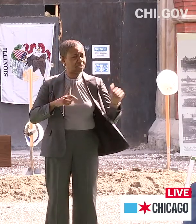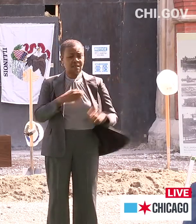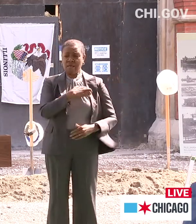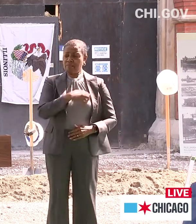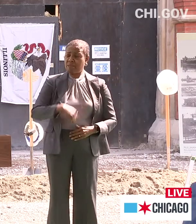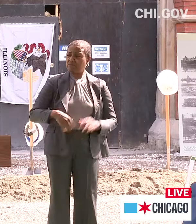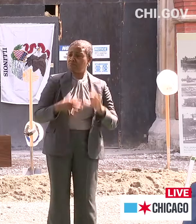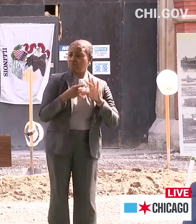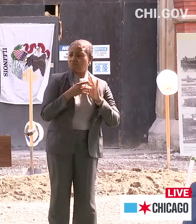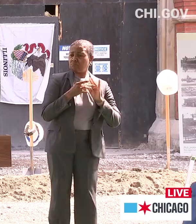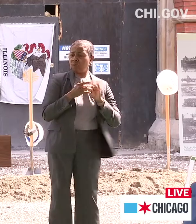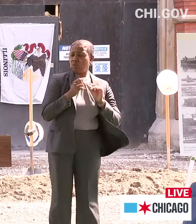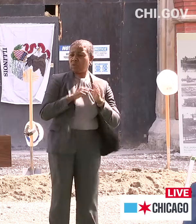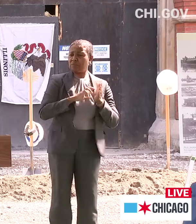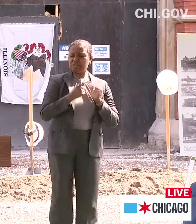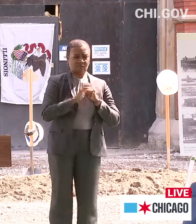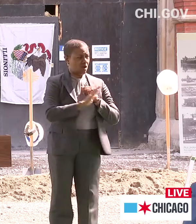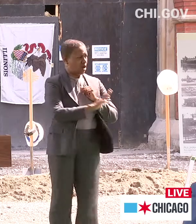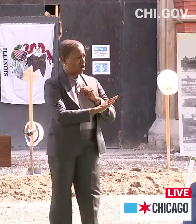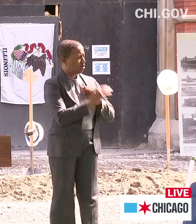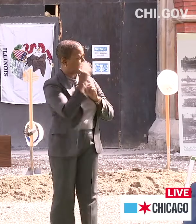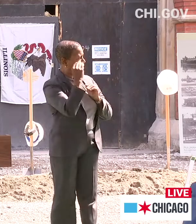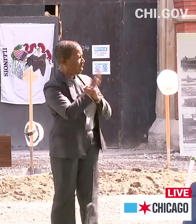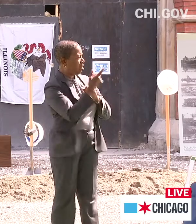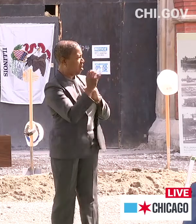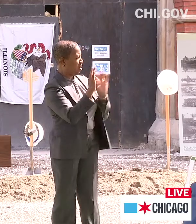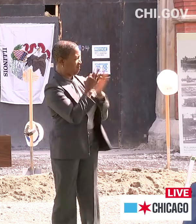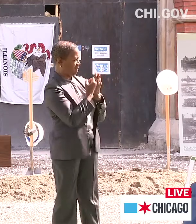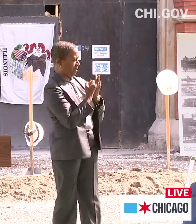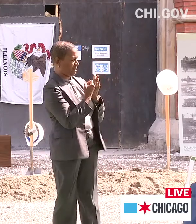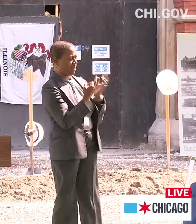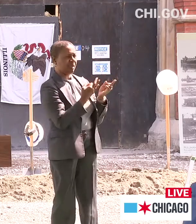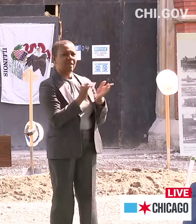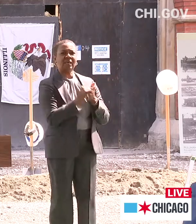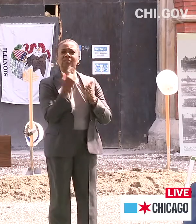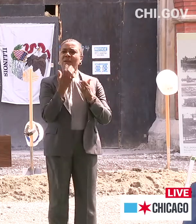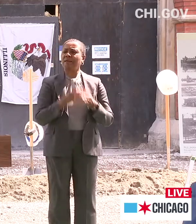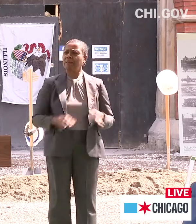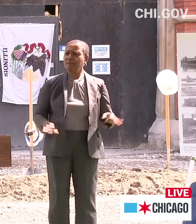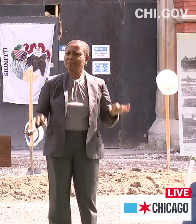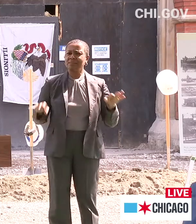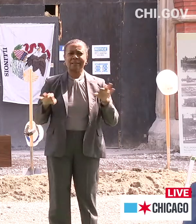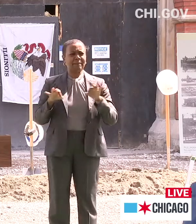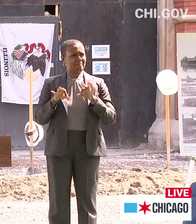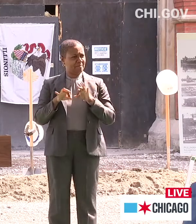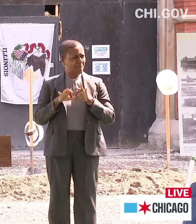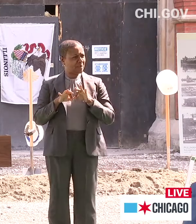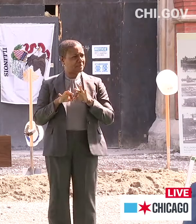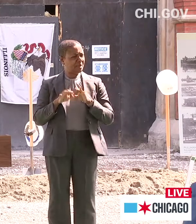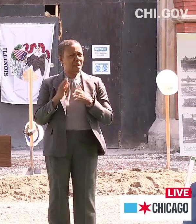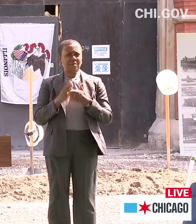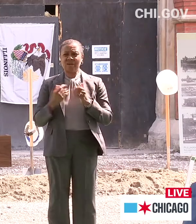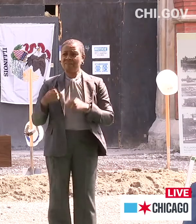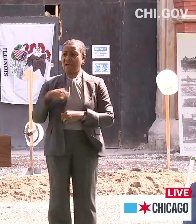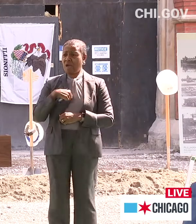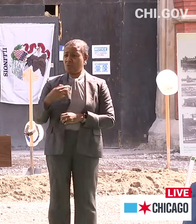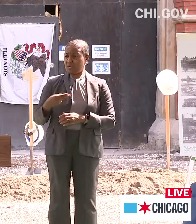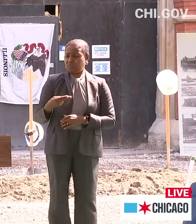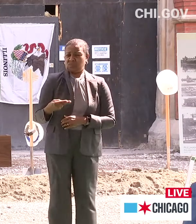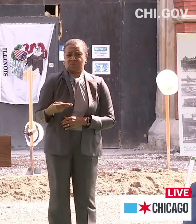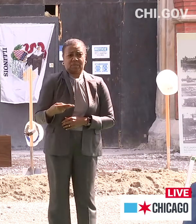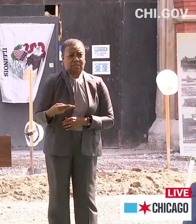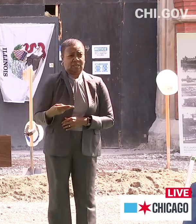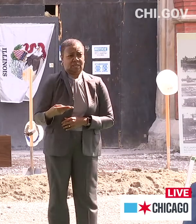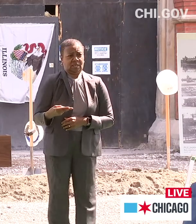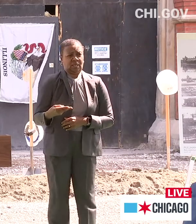about what it means to her as she reflects on her family. And so that's why it's important. It's part of our history. And